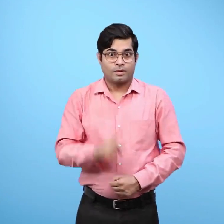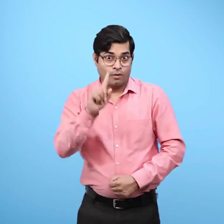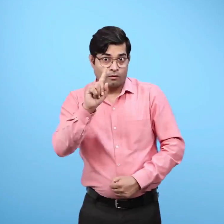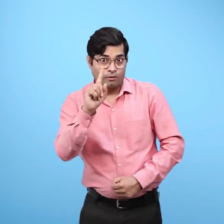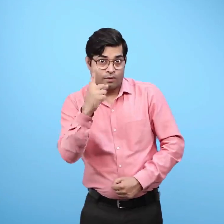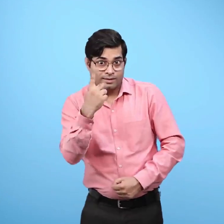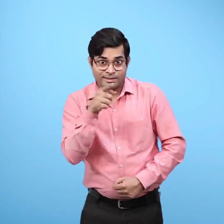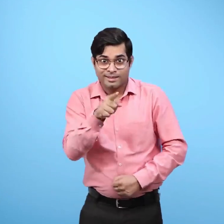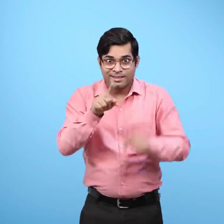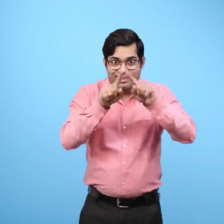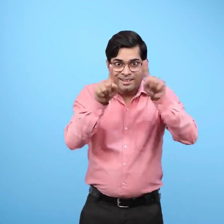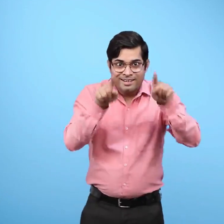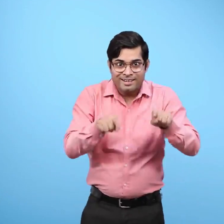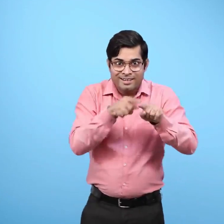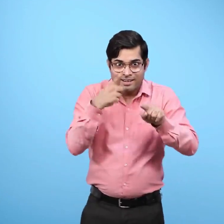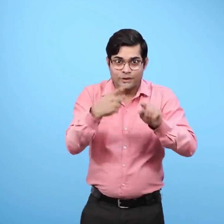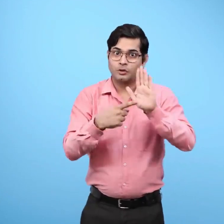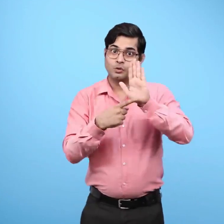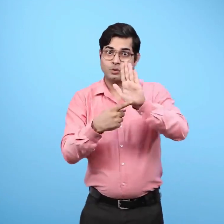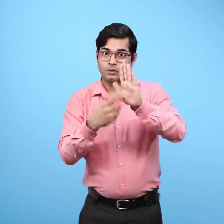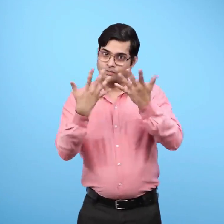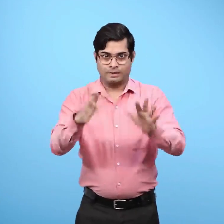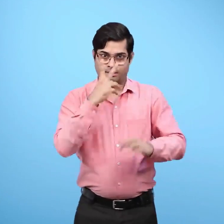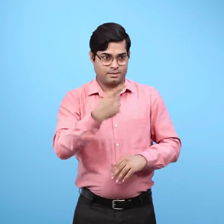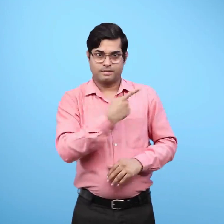The first one is done.